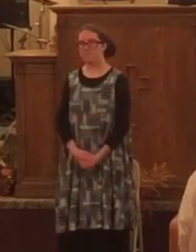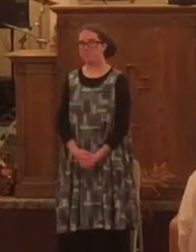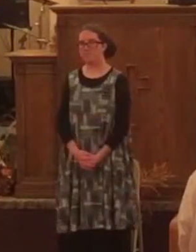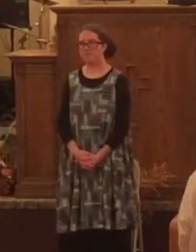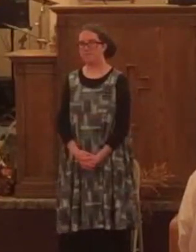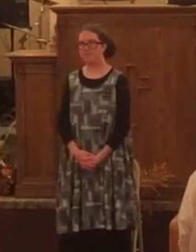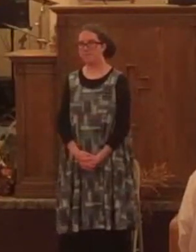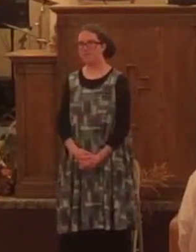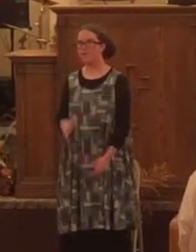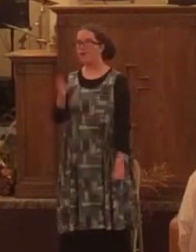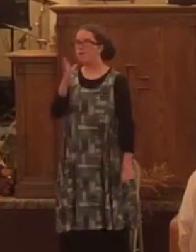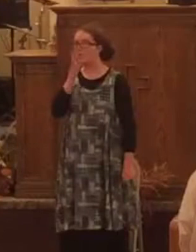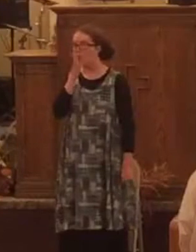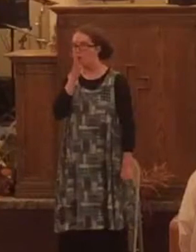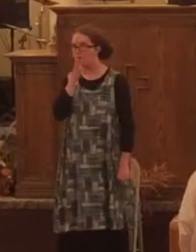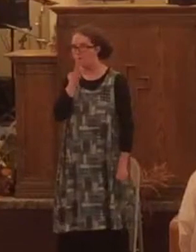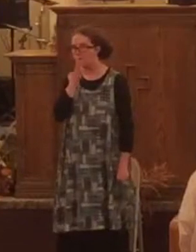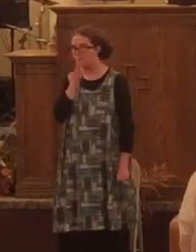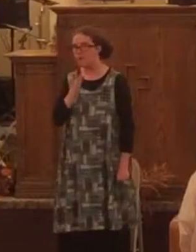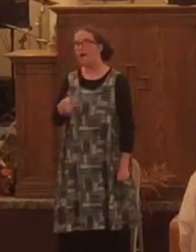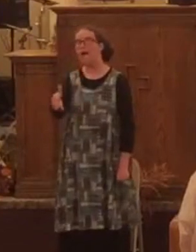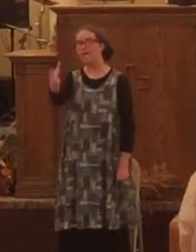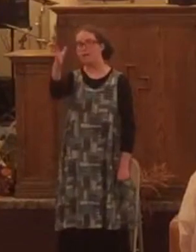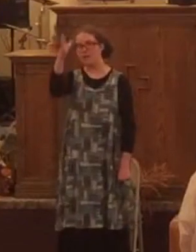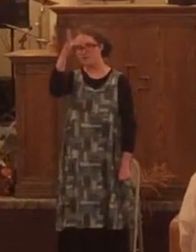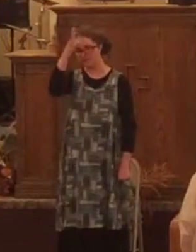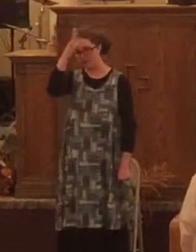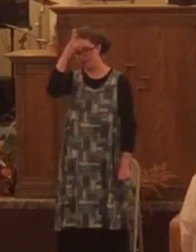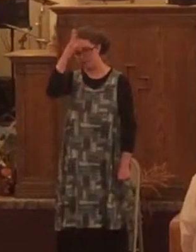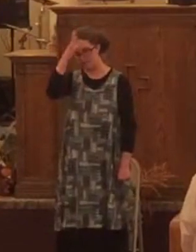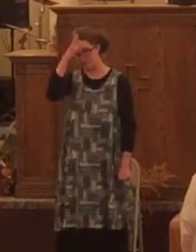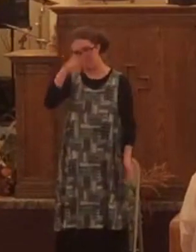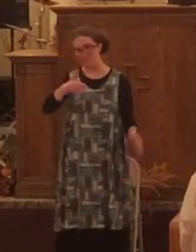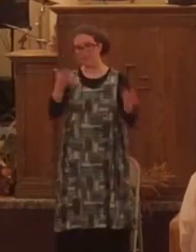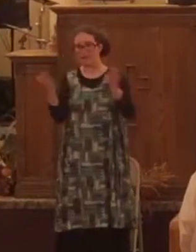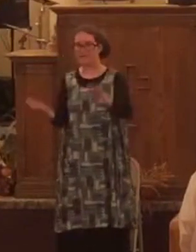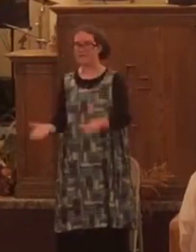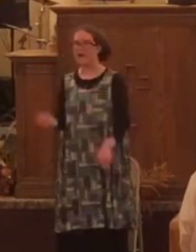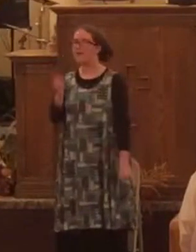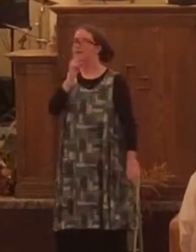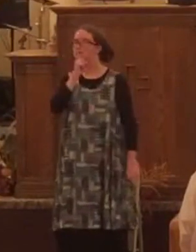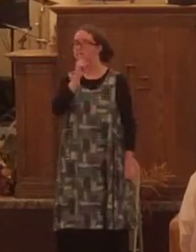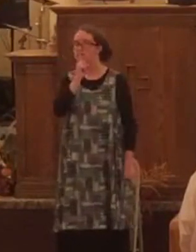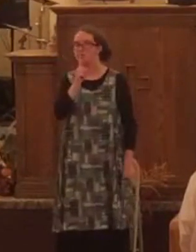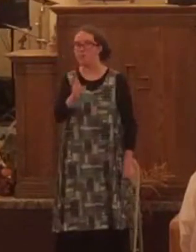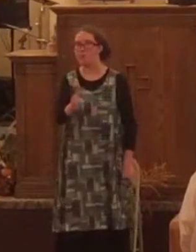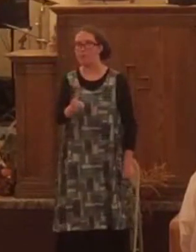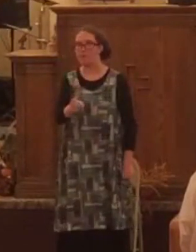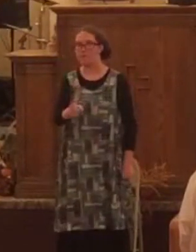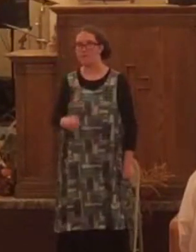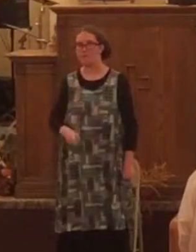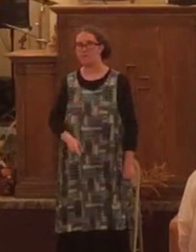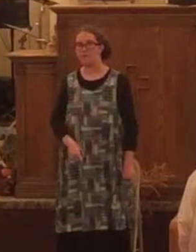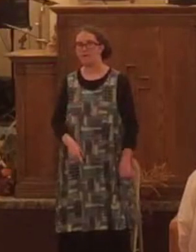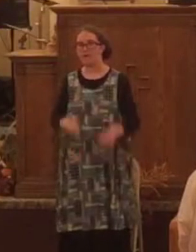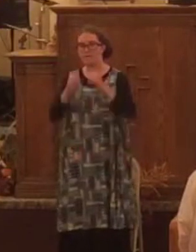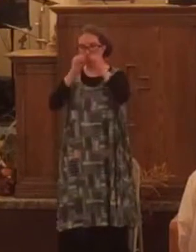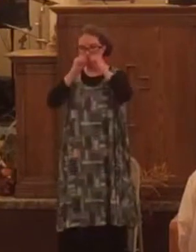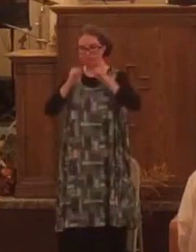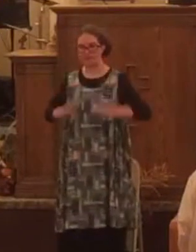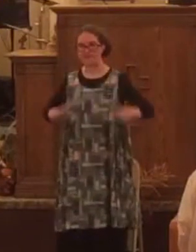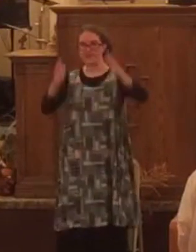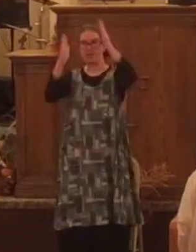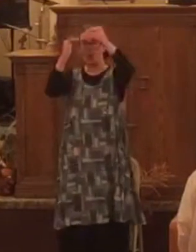I've got a mom and I've got a dad that died in truth. Yeah. And I've got a blessed